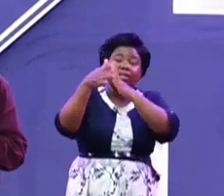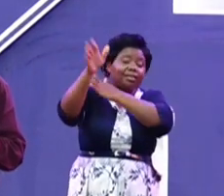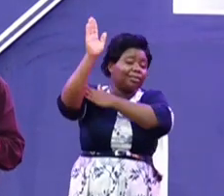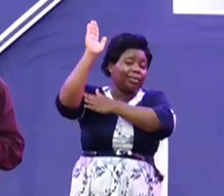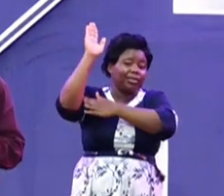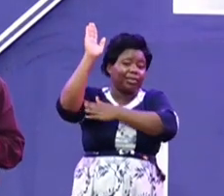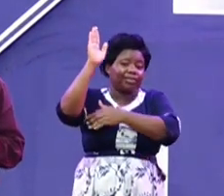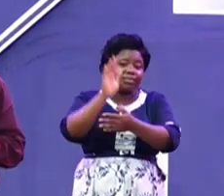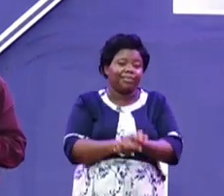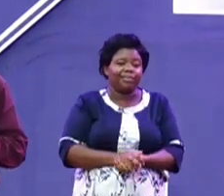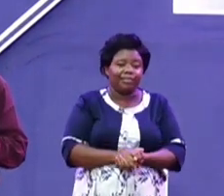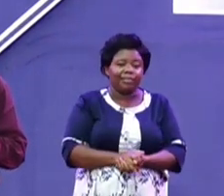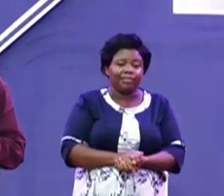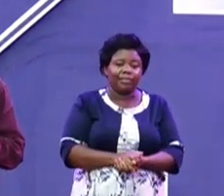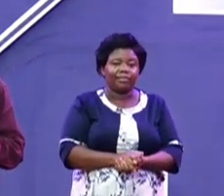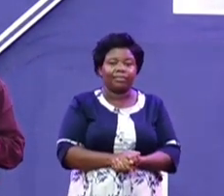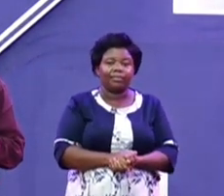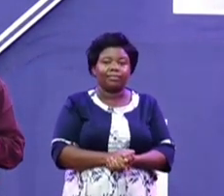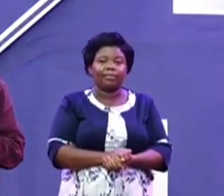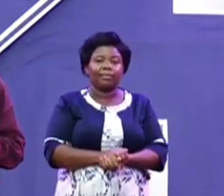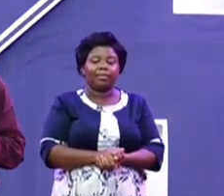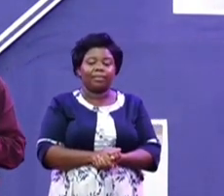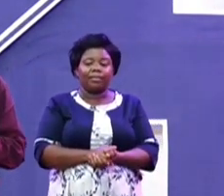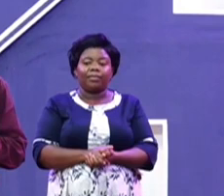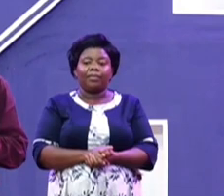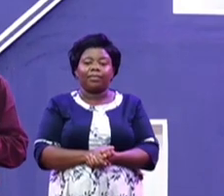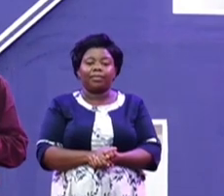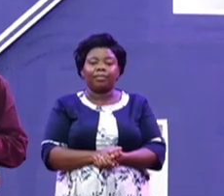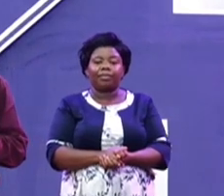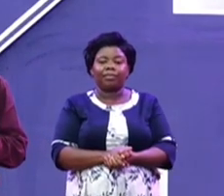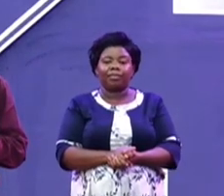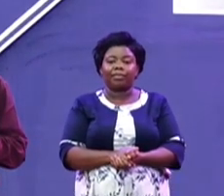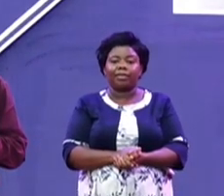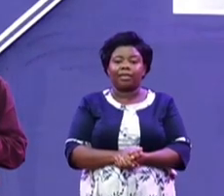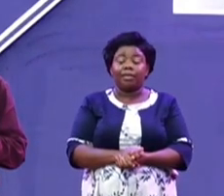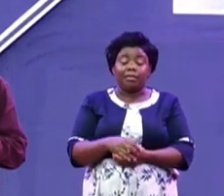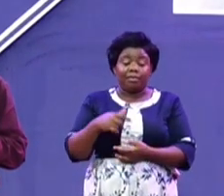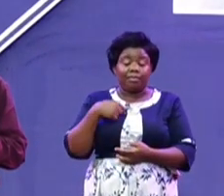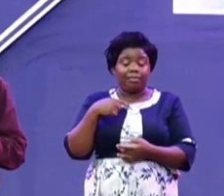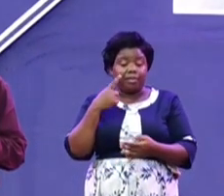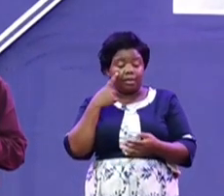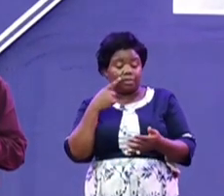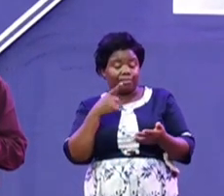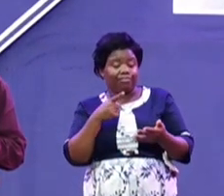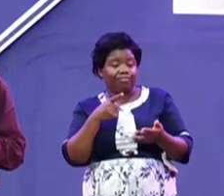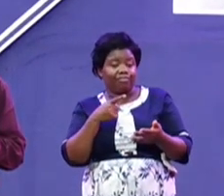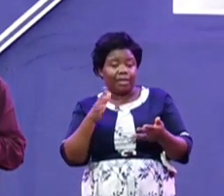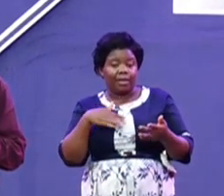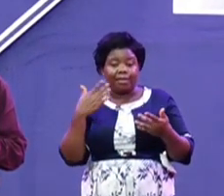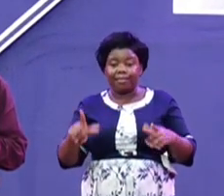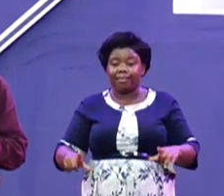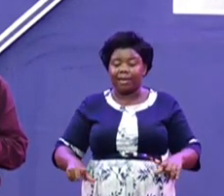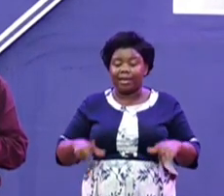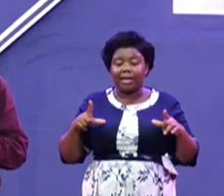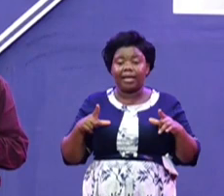Anyone who complains inside your heart, it is so difficult for you to thank God. Nabadde ntunuulira obulamu bwange gye